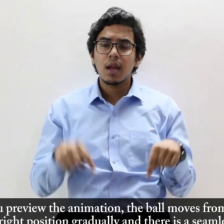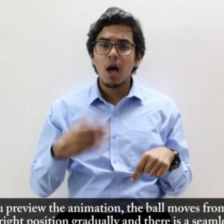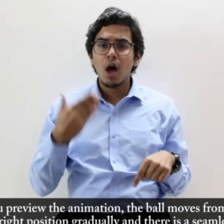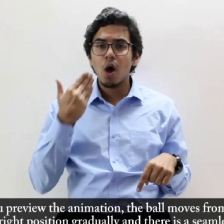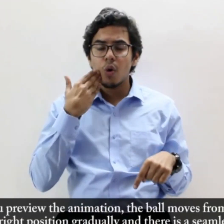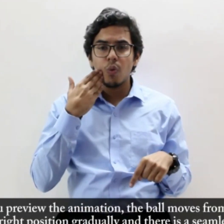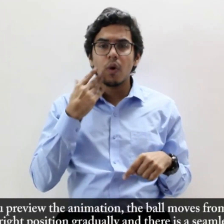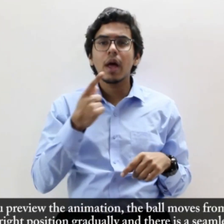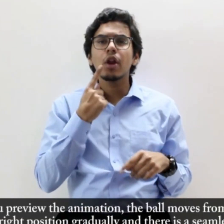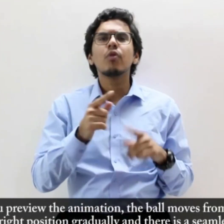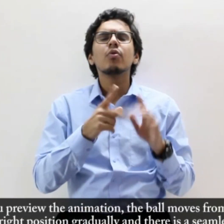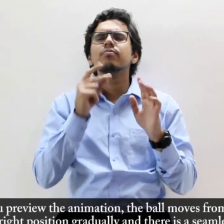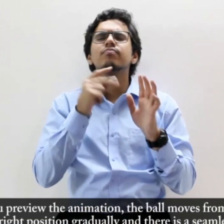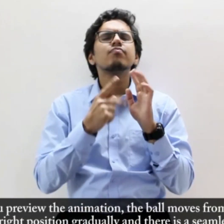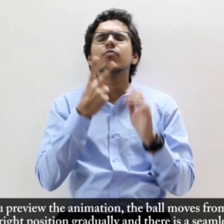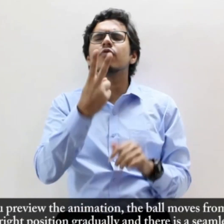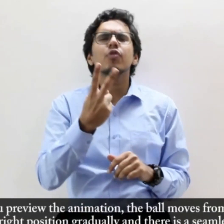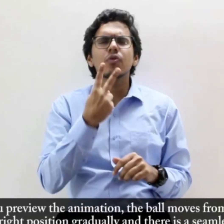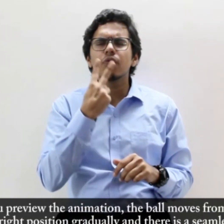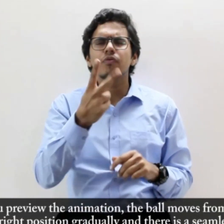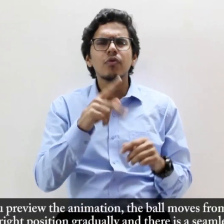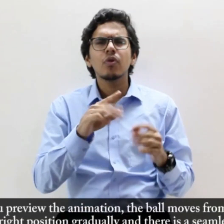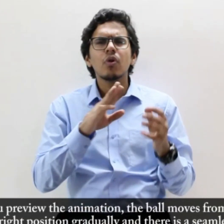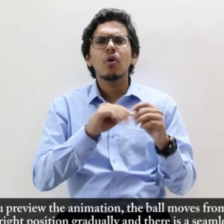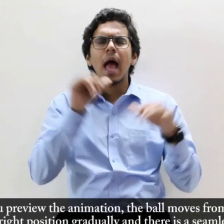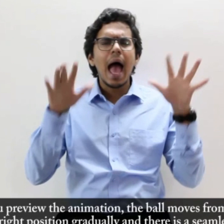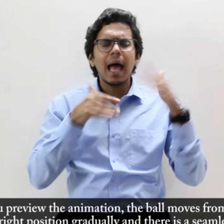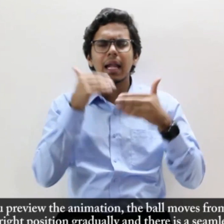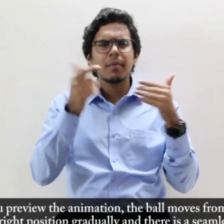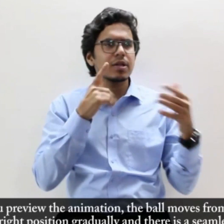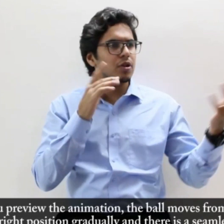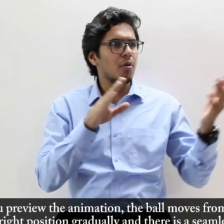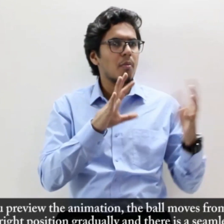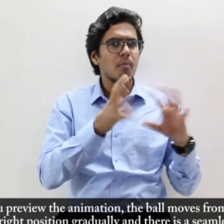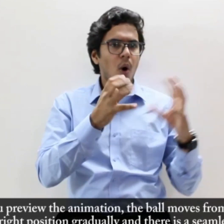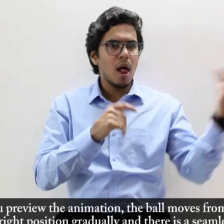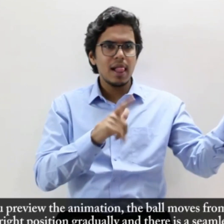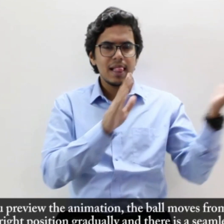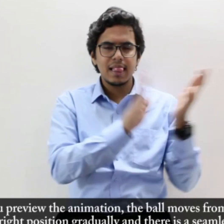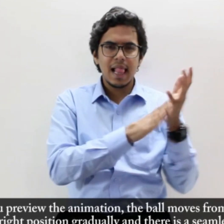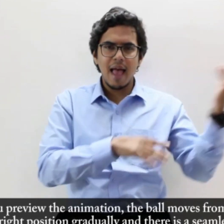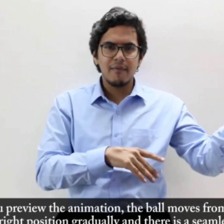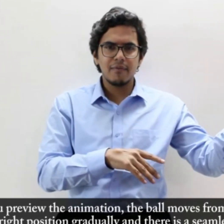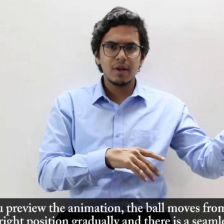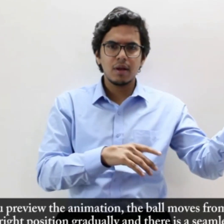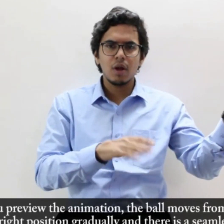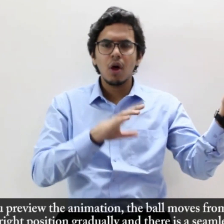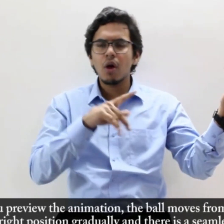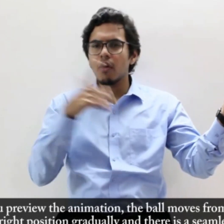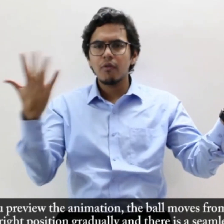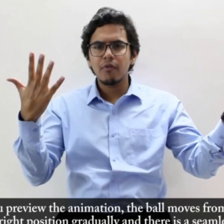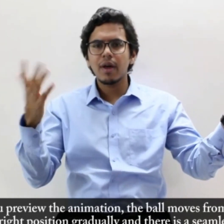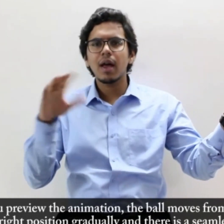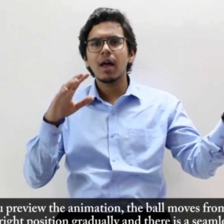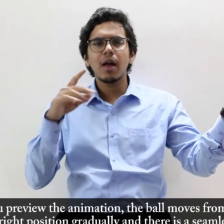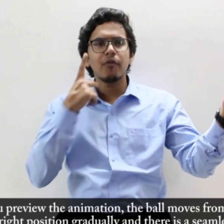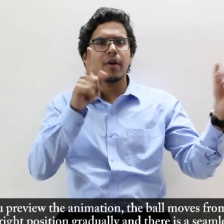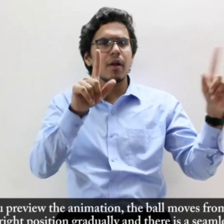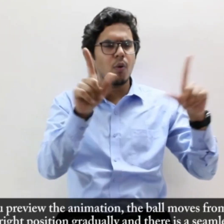Now, when you preview the animation, the ball moves from its initial left position to its right